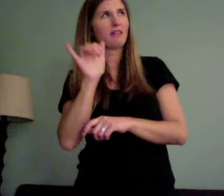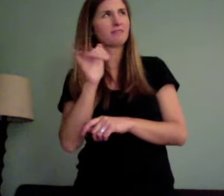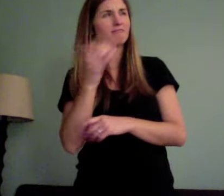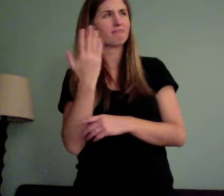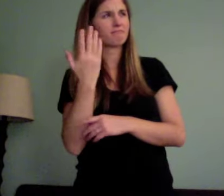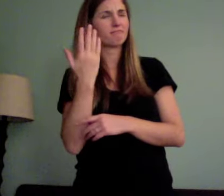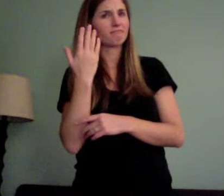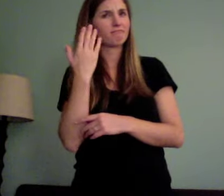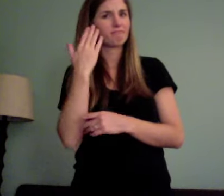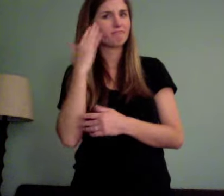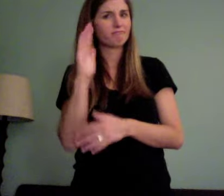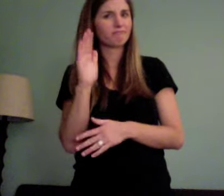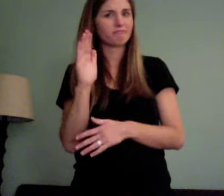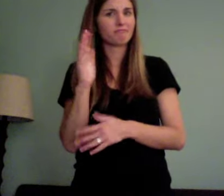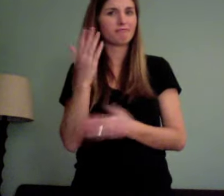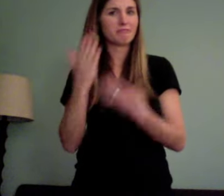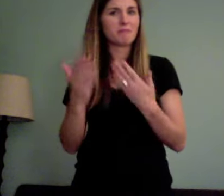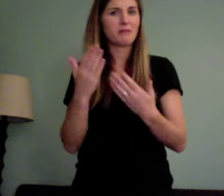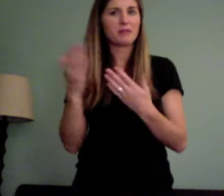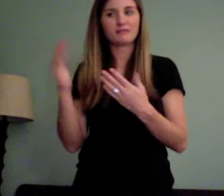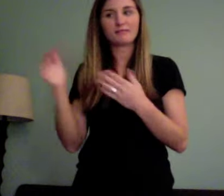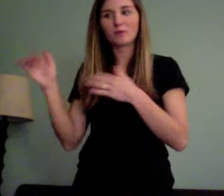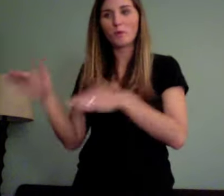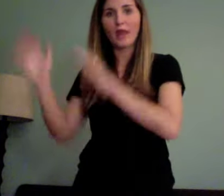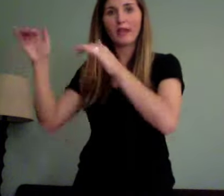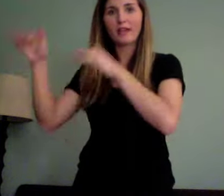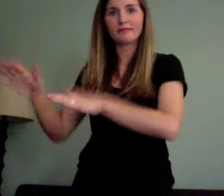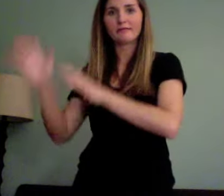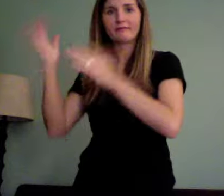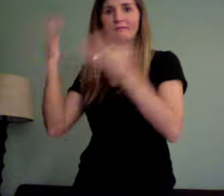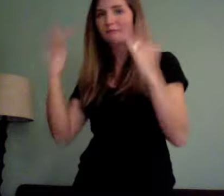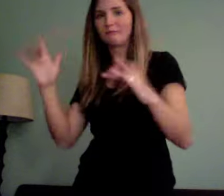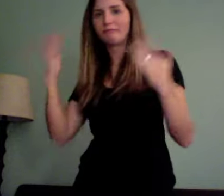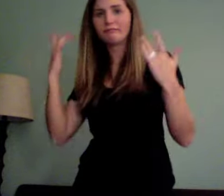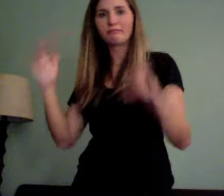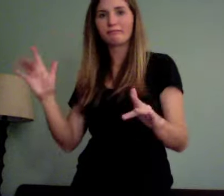Maybe the waves were too loud here on the side of the shore. Maybe the disciples were talking.